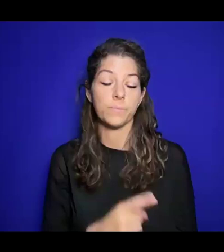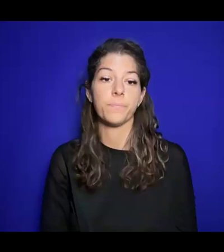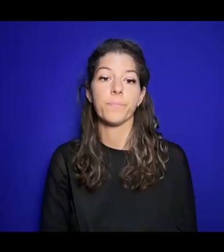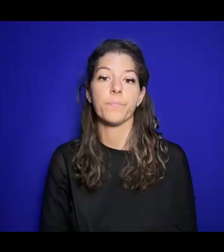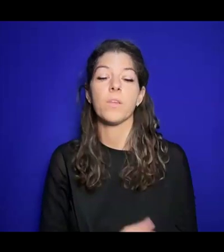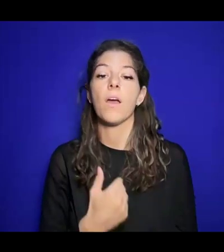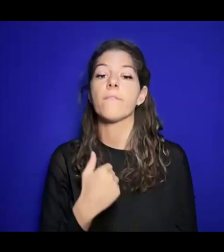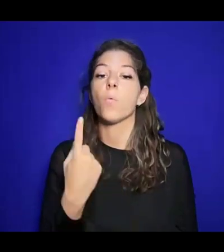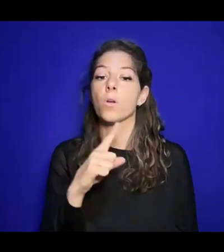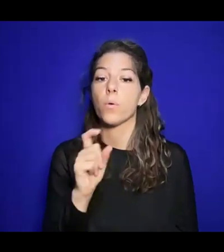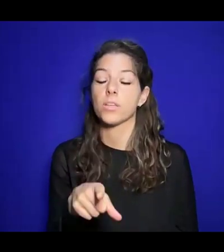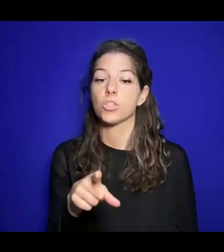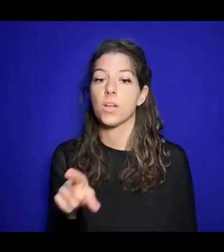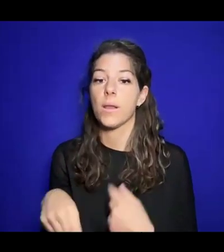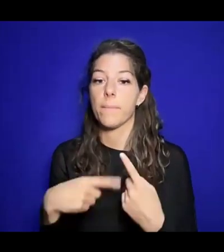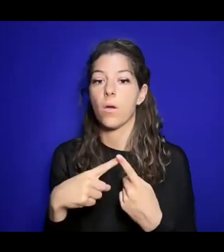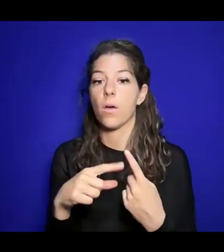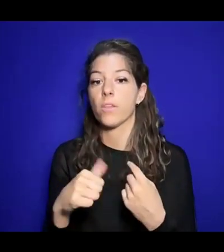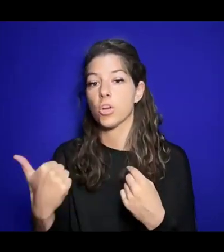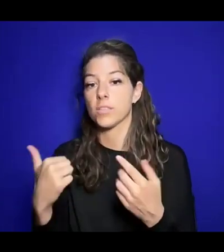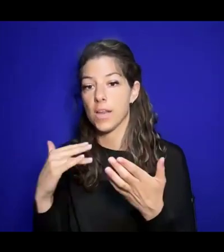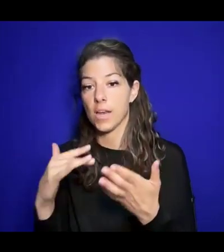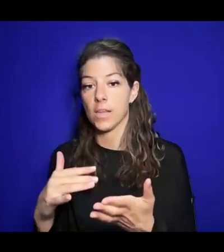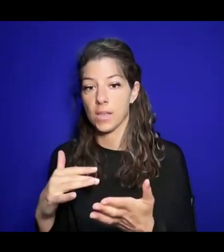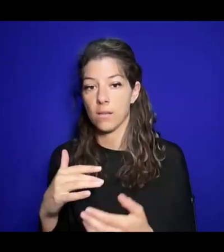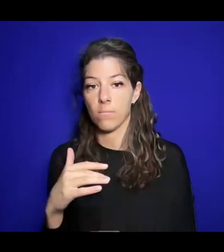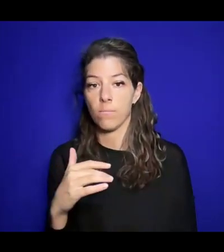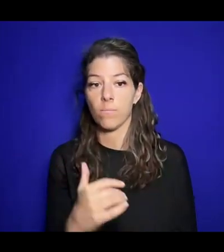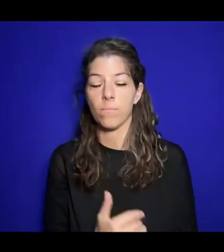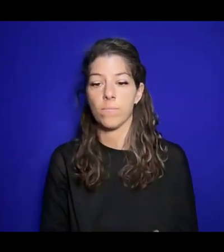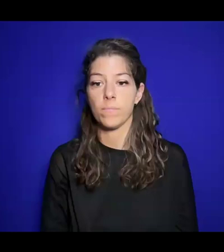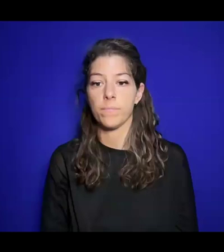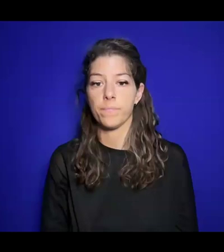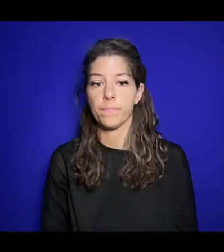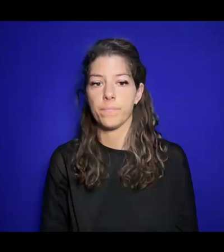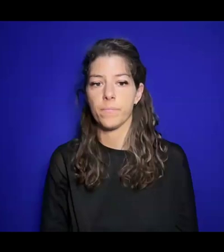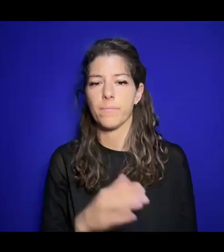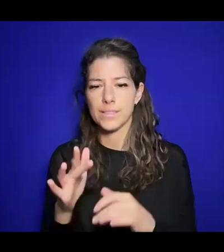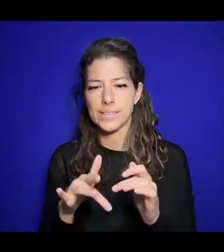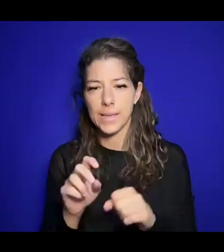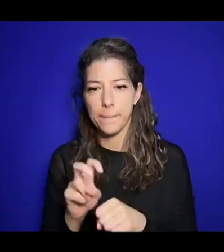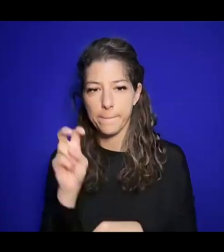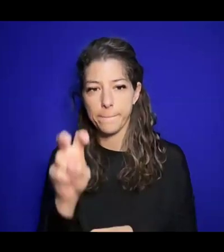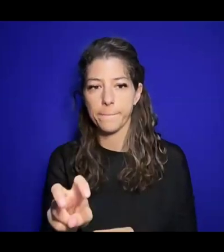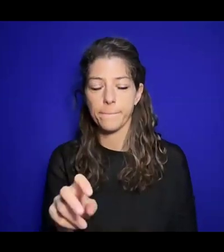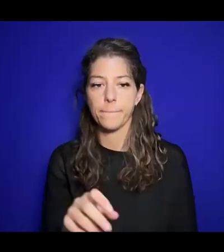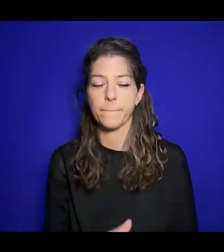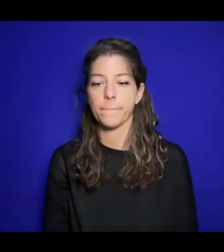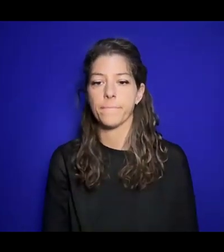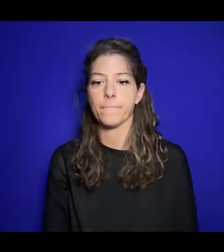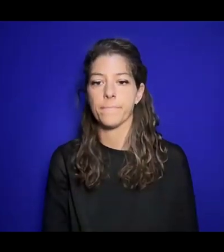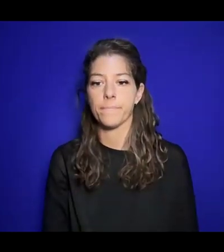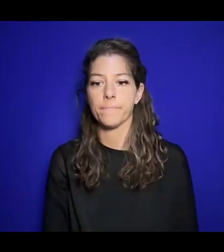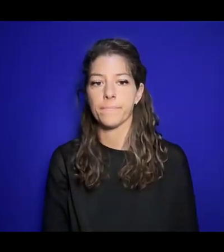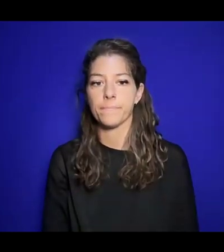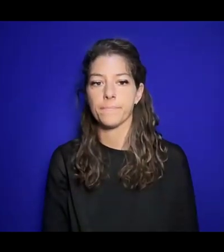have a question about another study, and so I'm going to skip ahead because there was a question